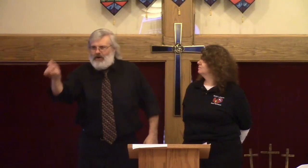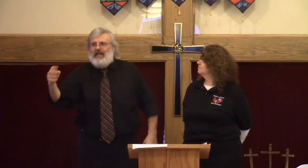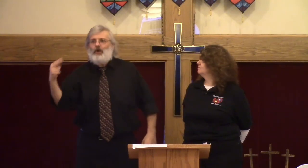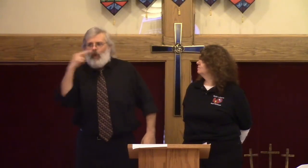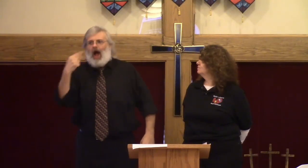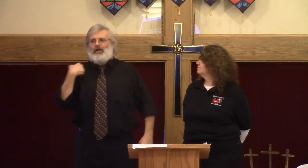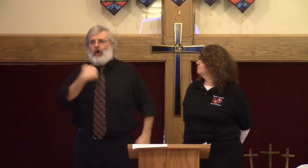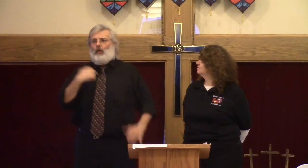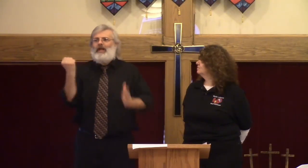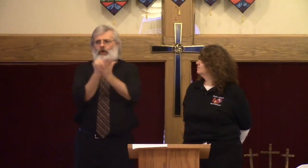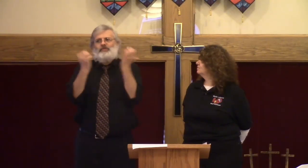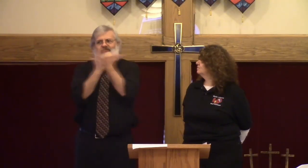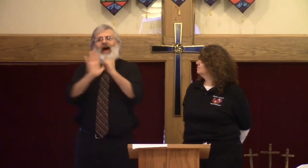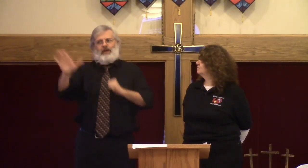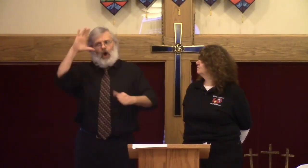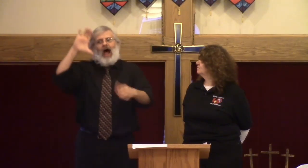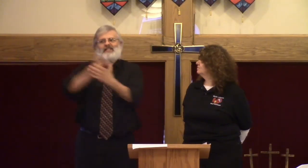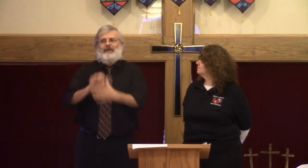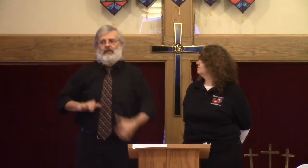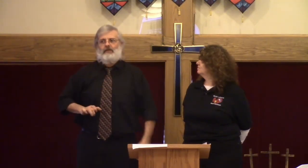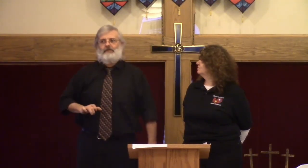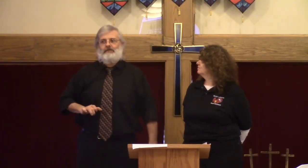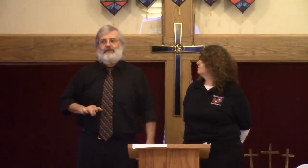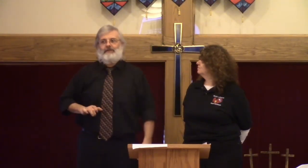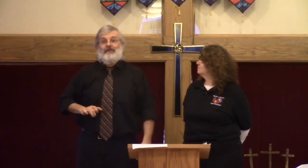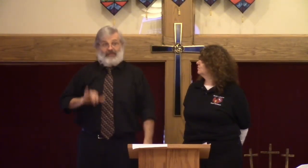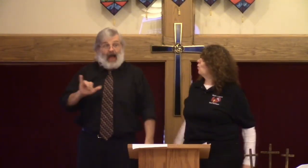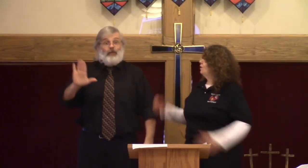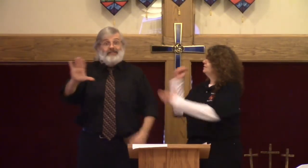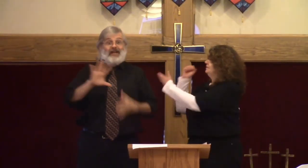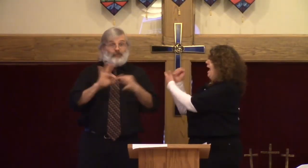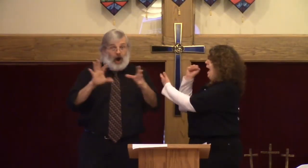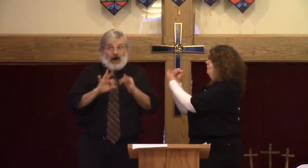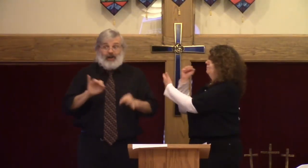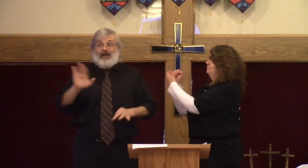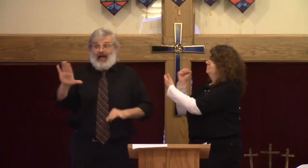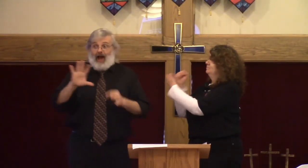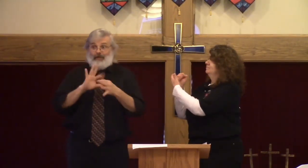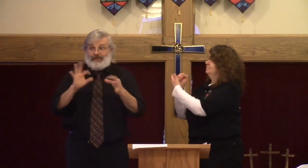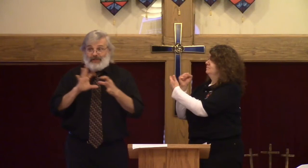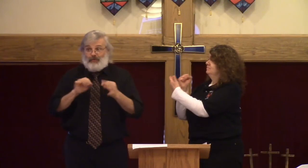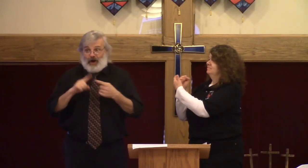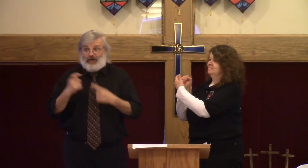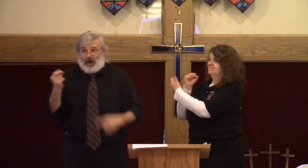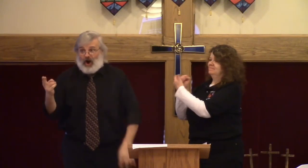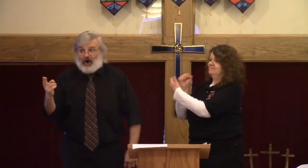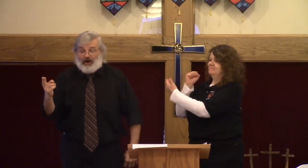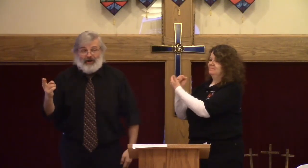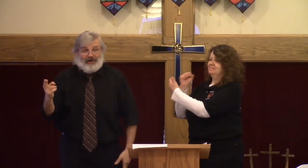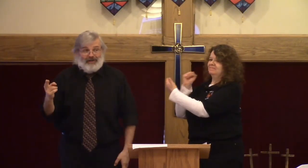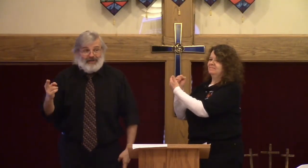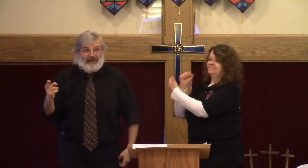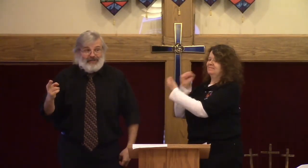need to watch while we crucify your husband. That was his word. That was his word to her.